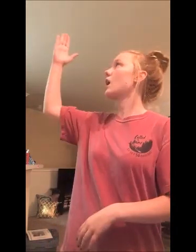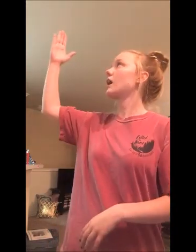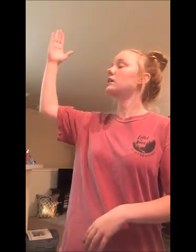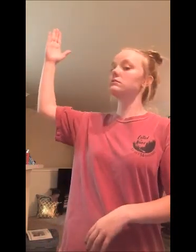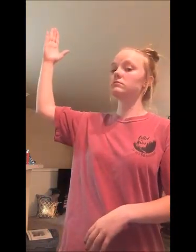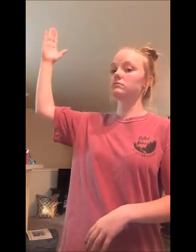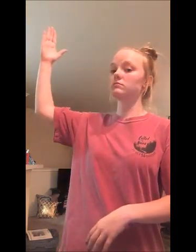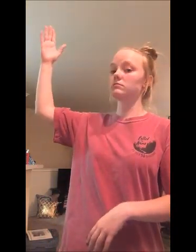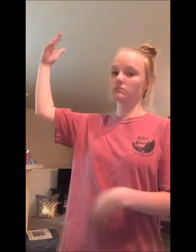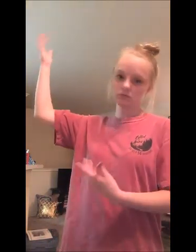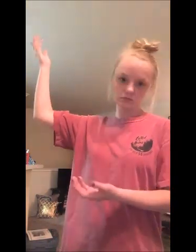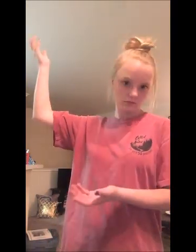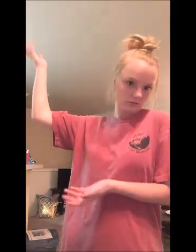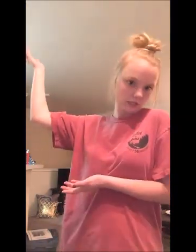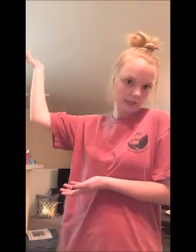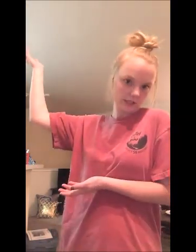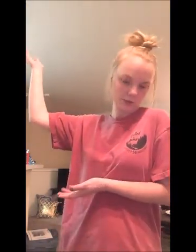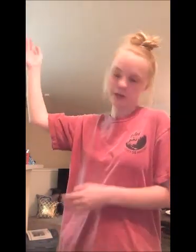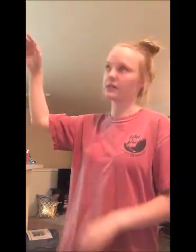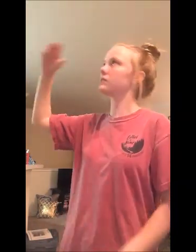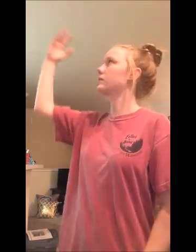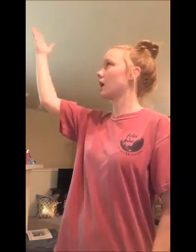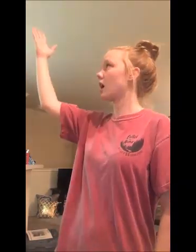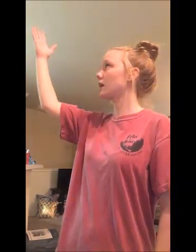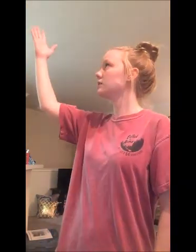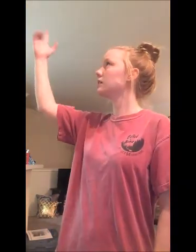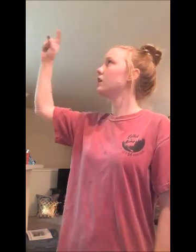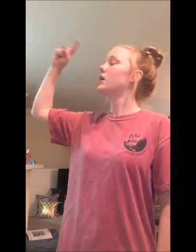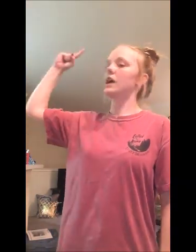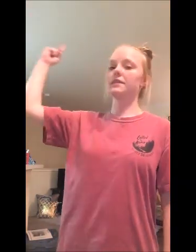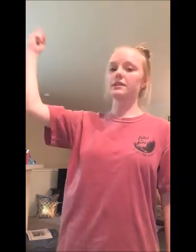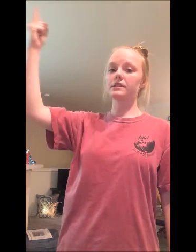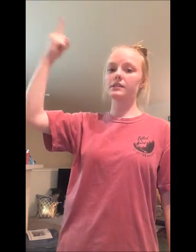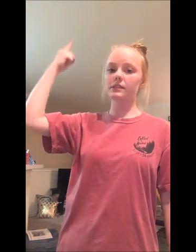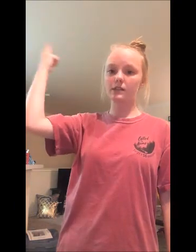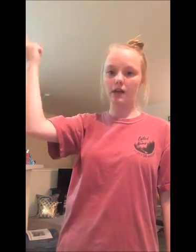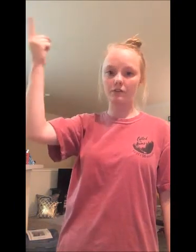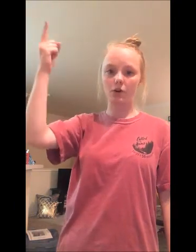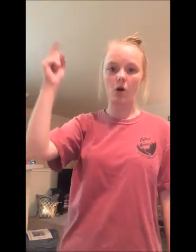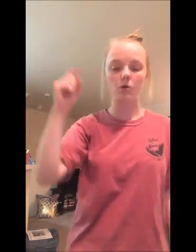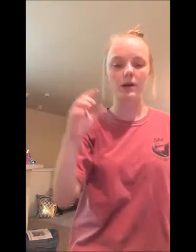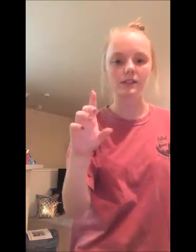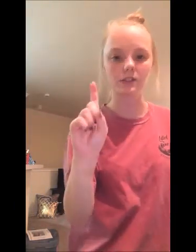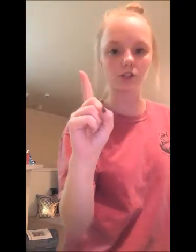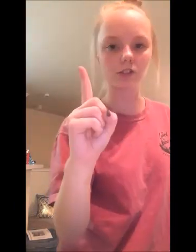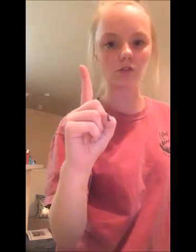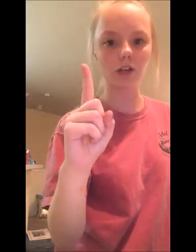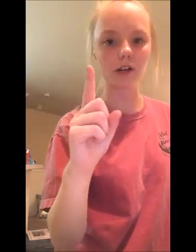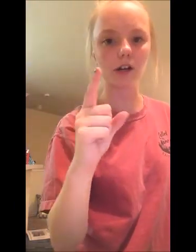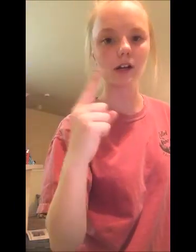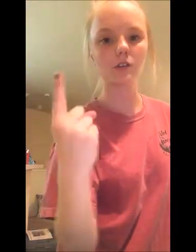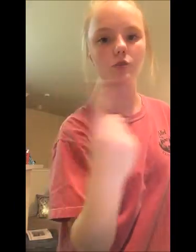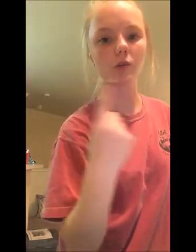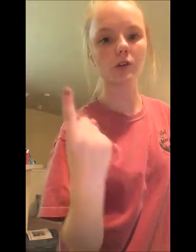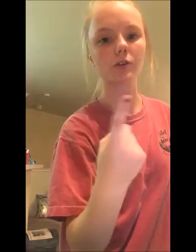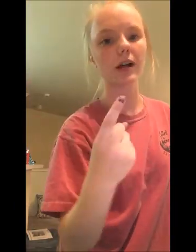God, because that's where he is, God. And then this is the sign for always. It's just a finger and you twirl it around.